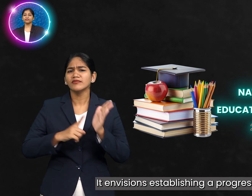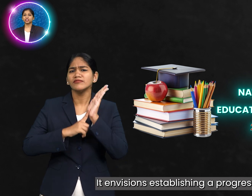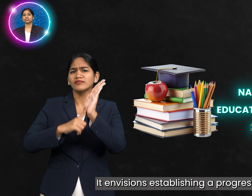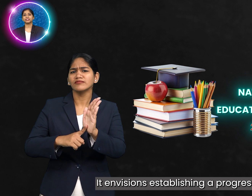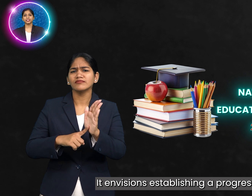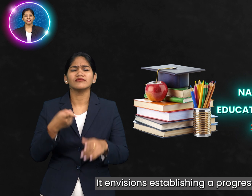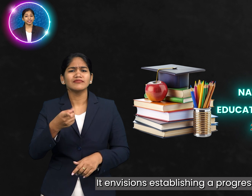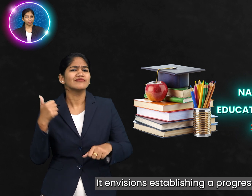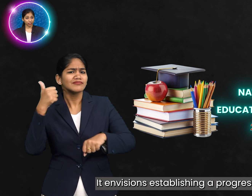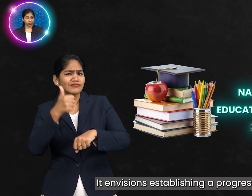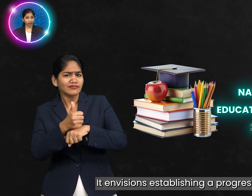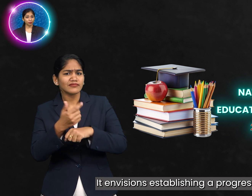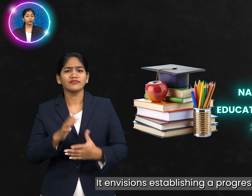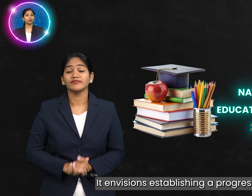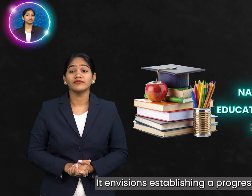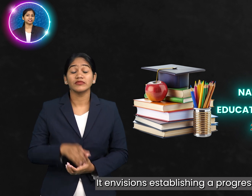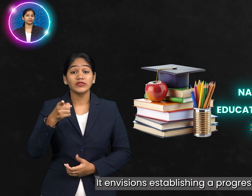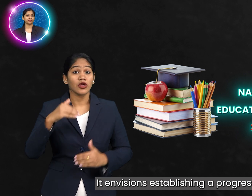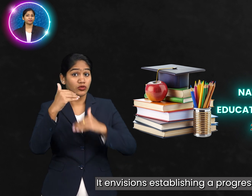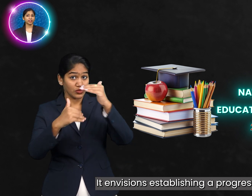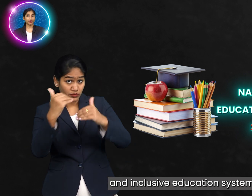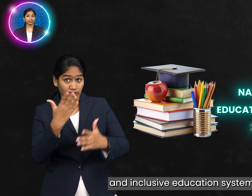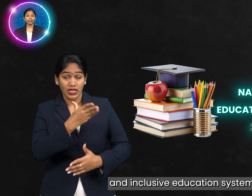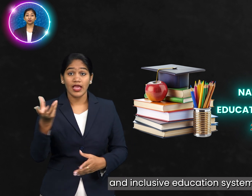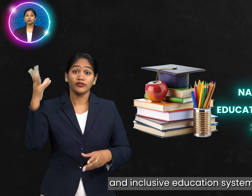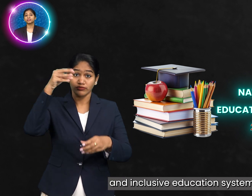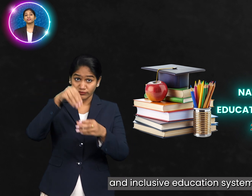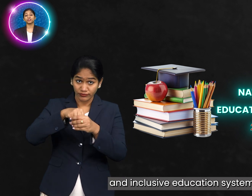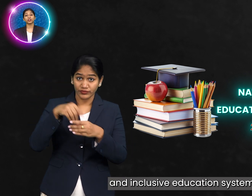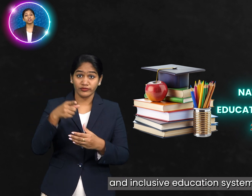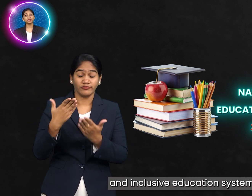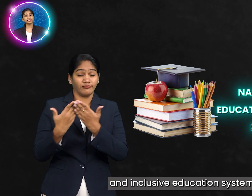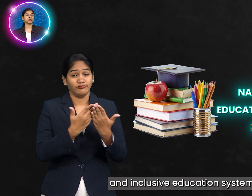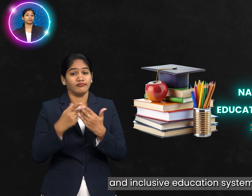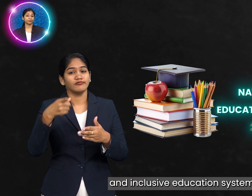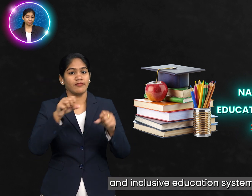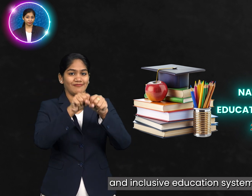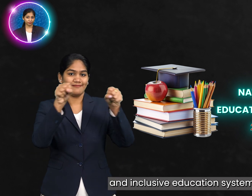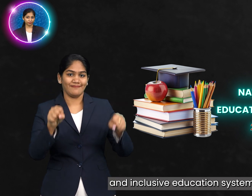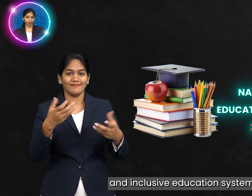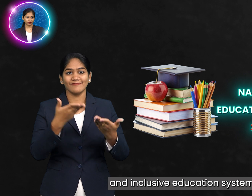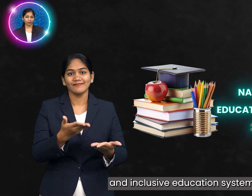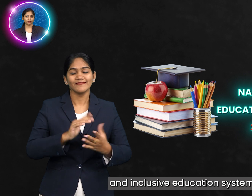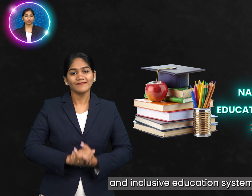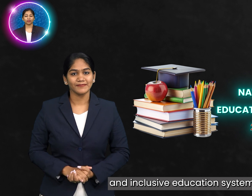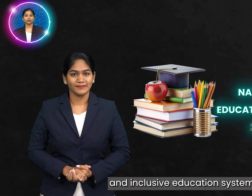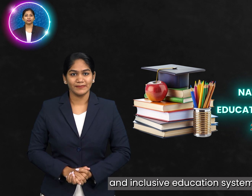It envisions establishing a progressive and inclusive education system.